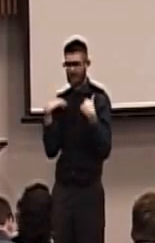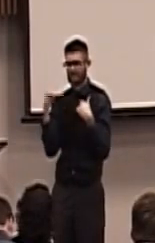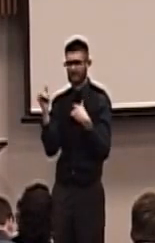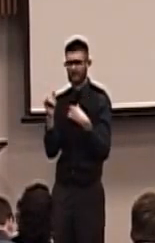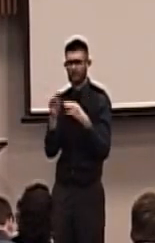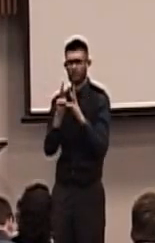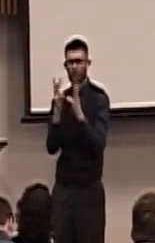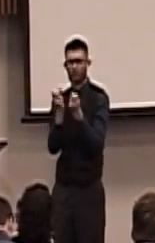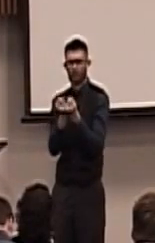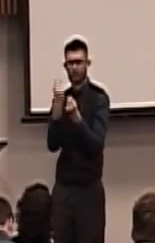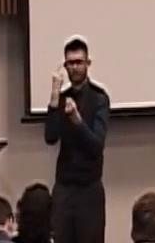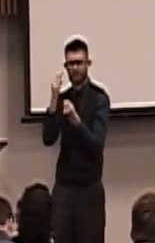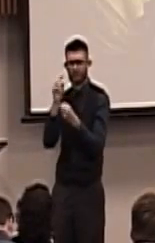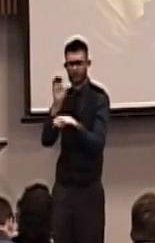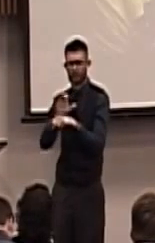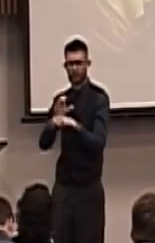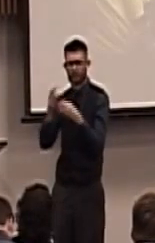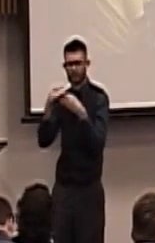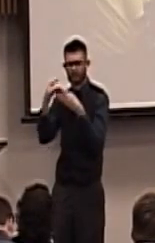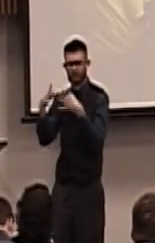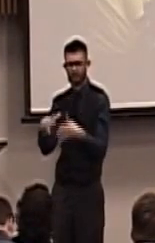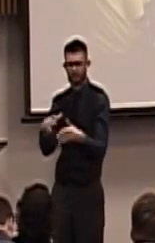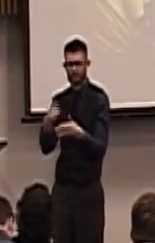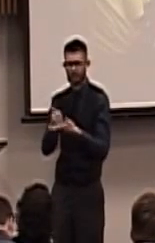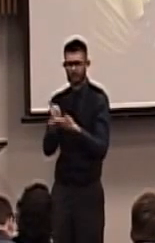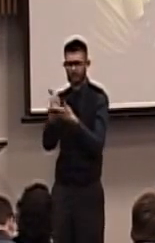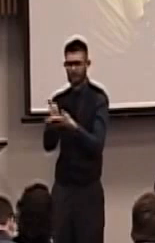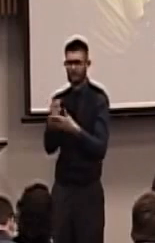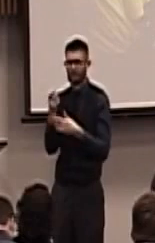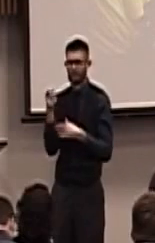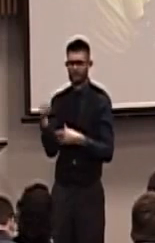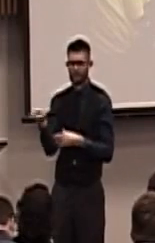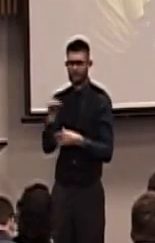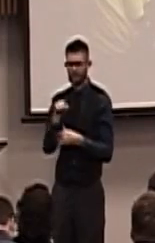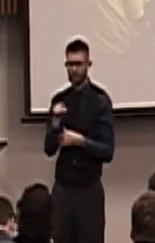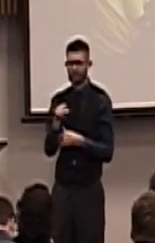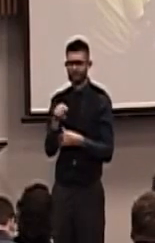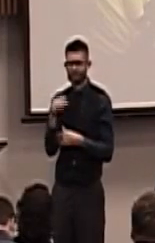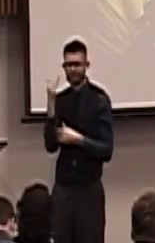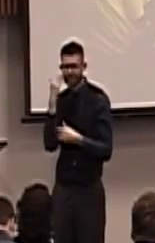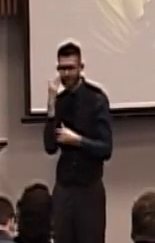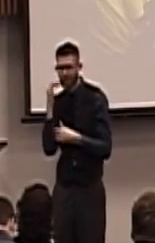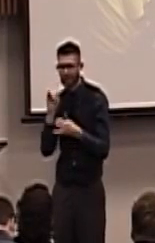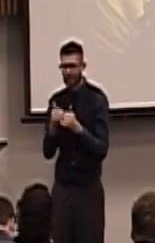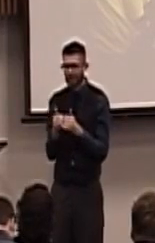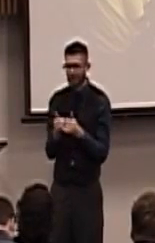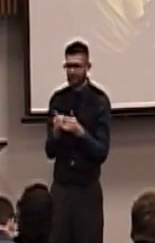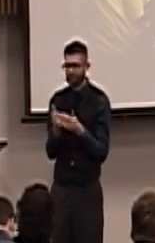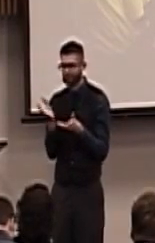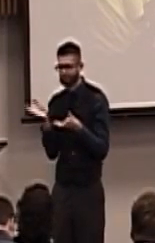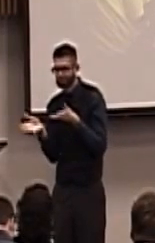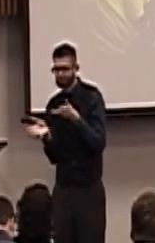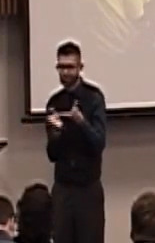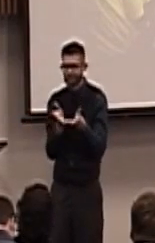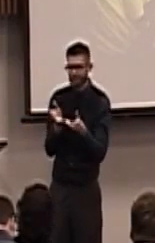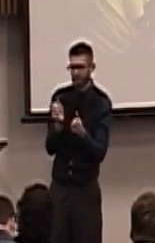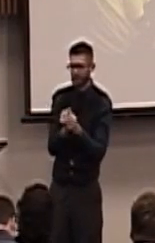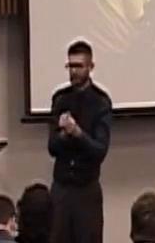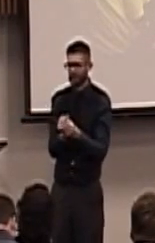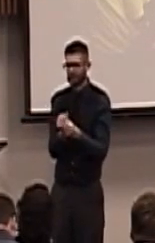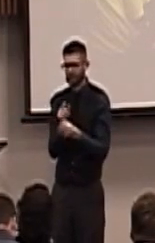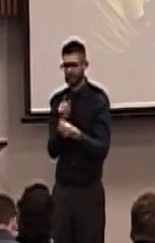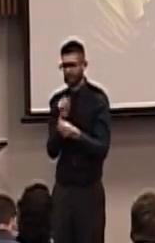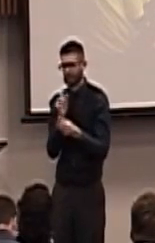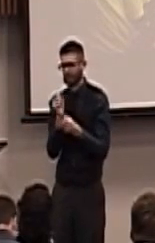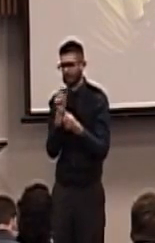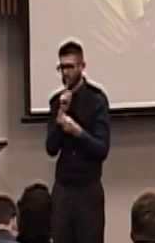workshop to help them be able to deal with such a massive amount,